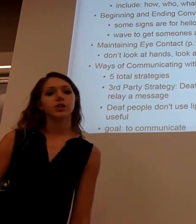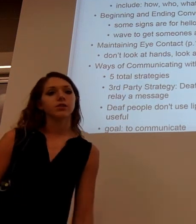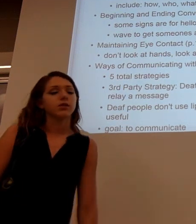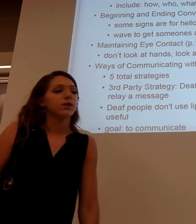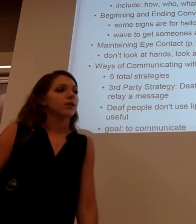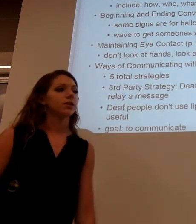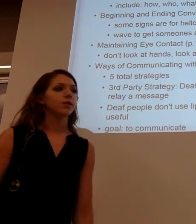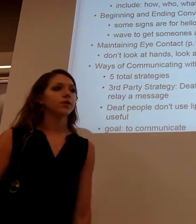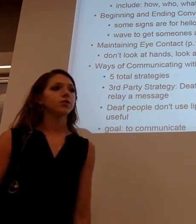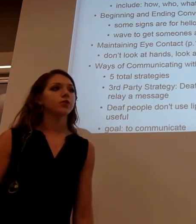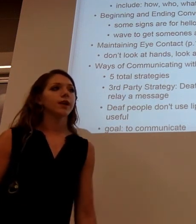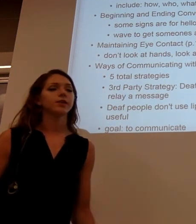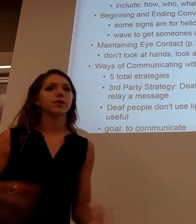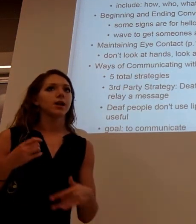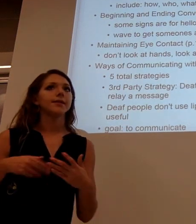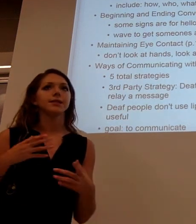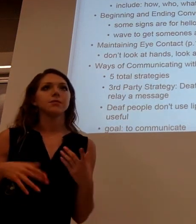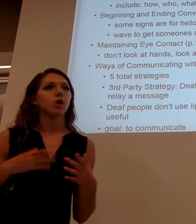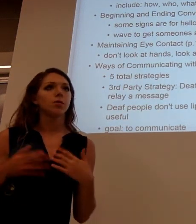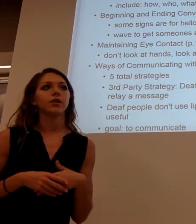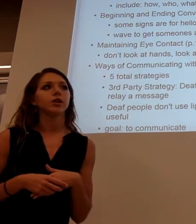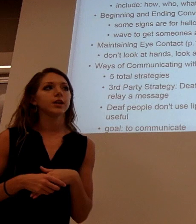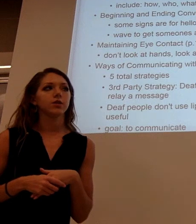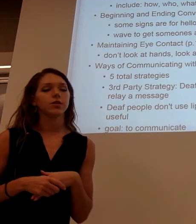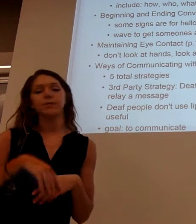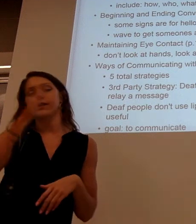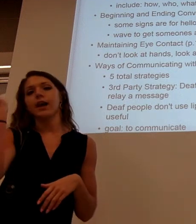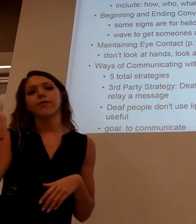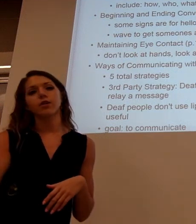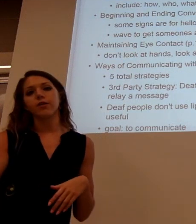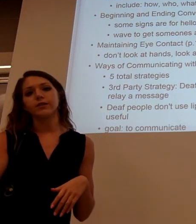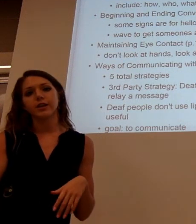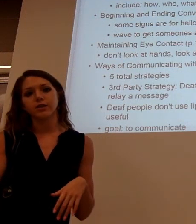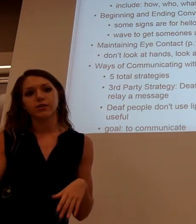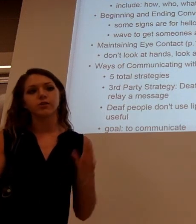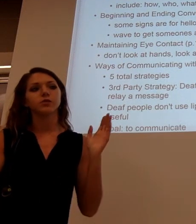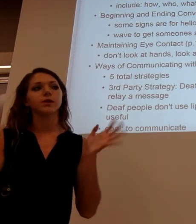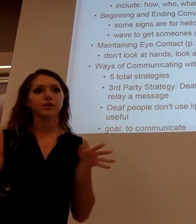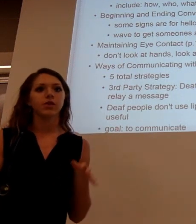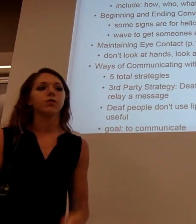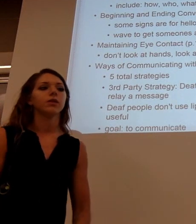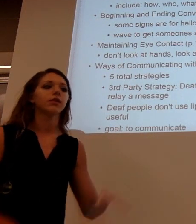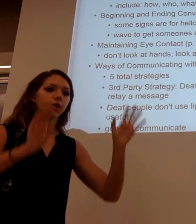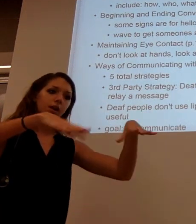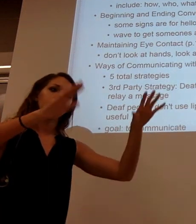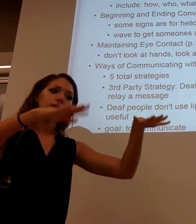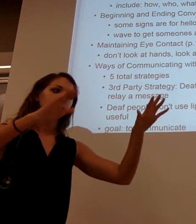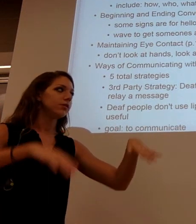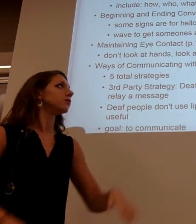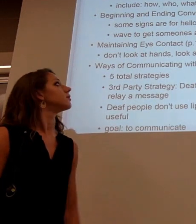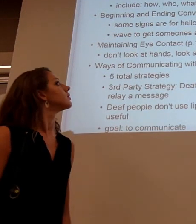attention. You know, if you try to start signing to them and hope they look at you, they're missing half your conversation. So you just want to start with, hey, dude.